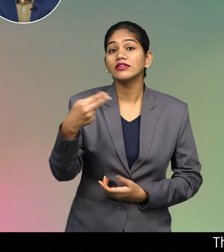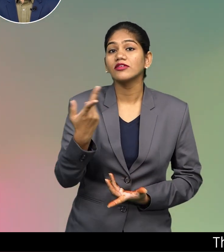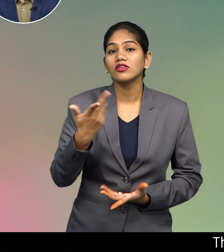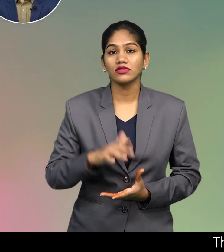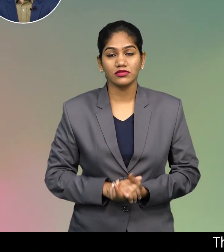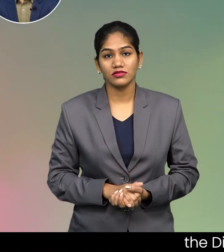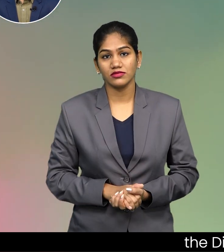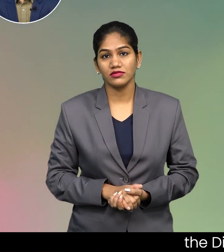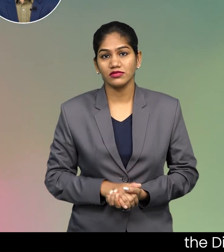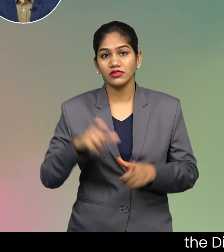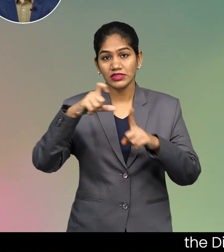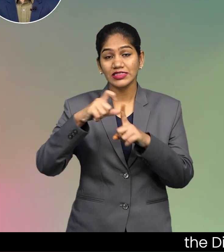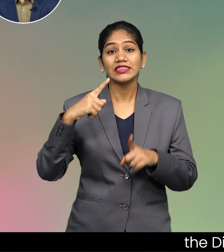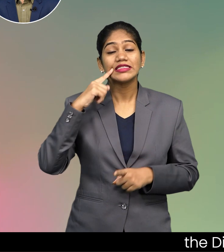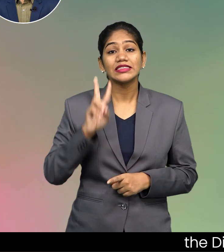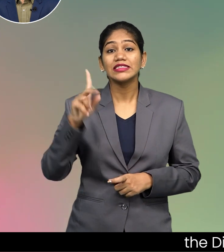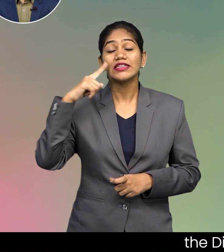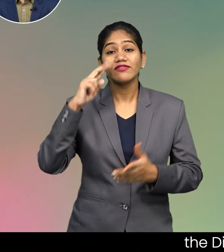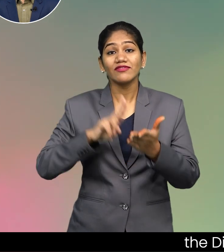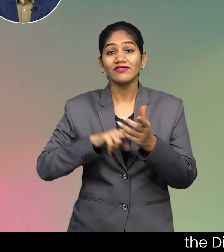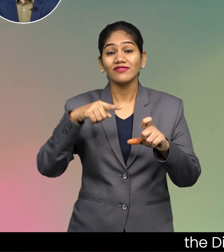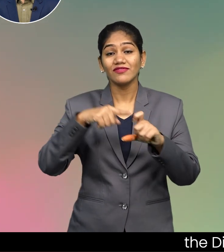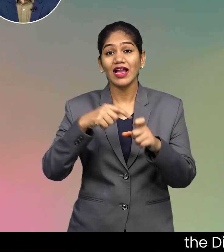This was called the divine right theory.